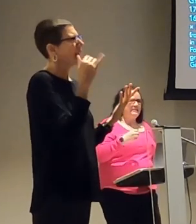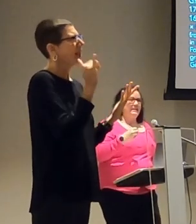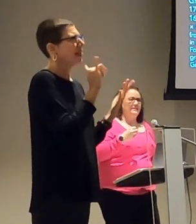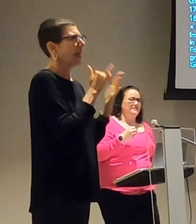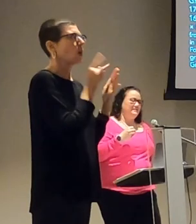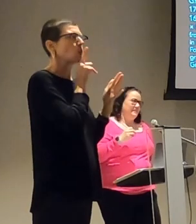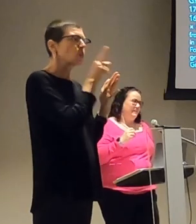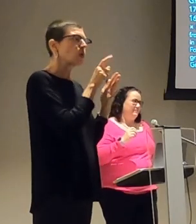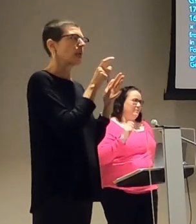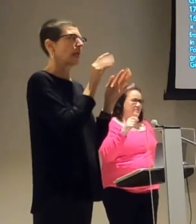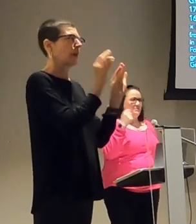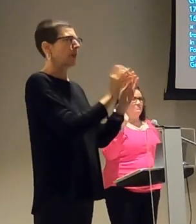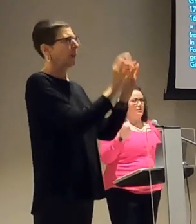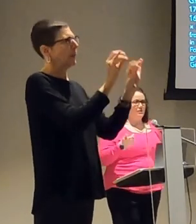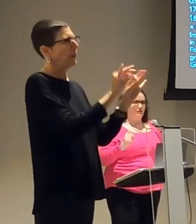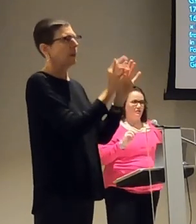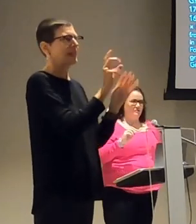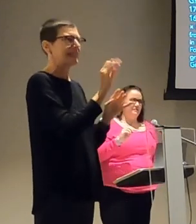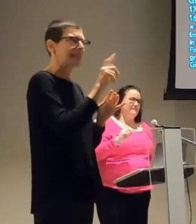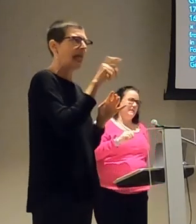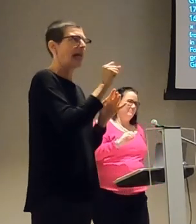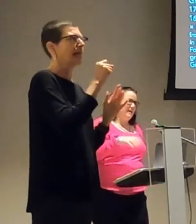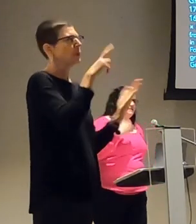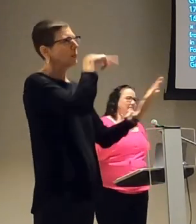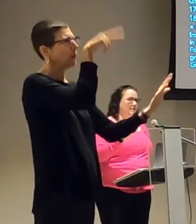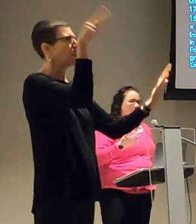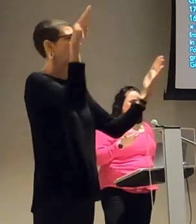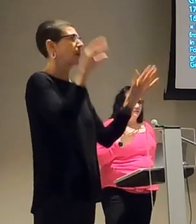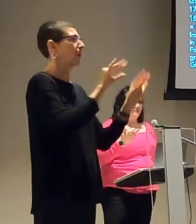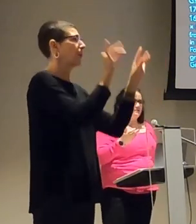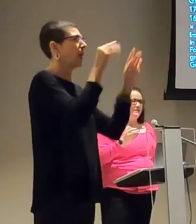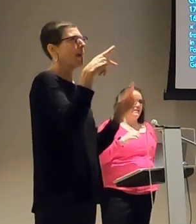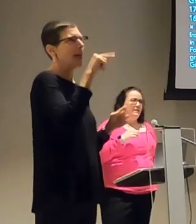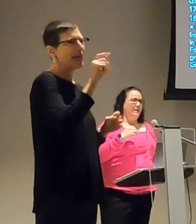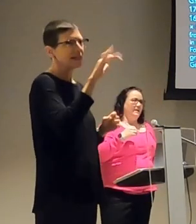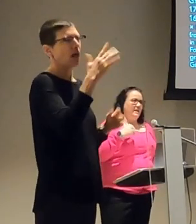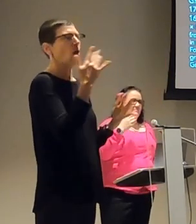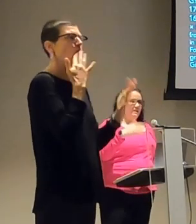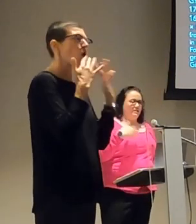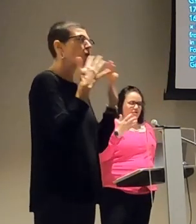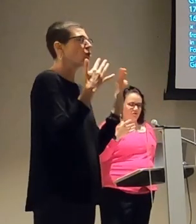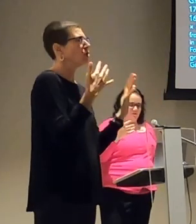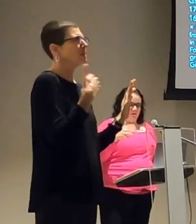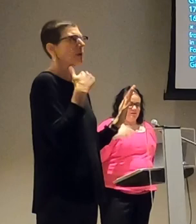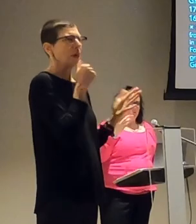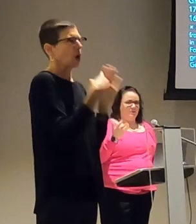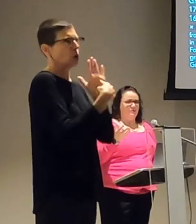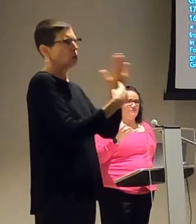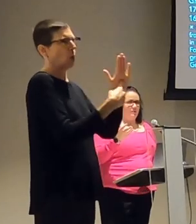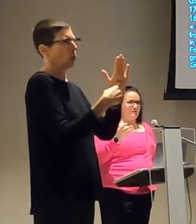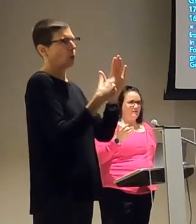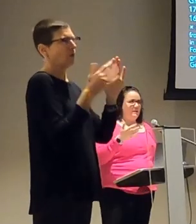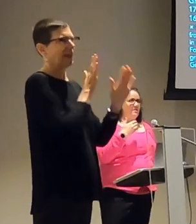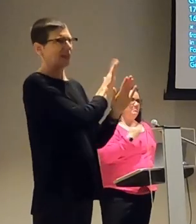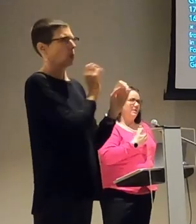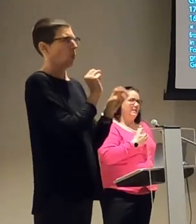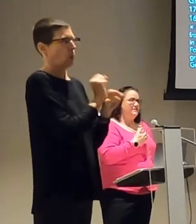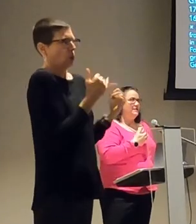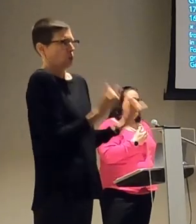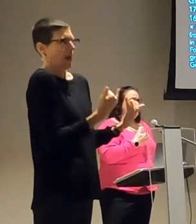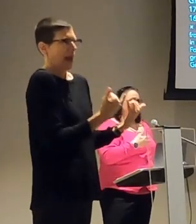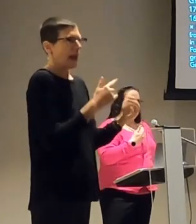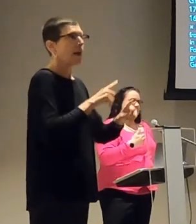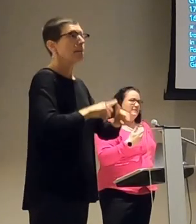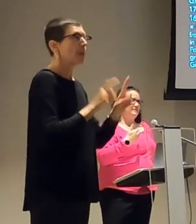frilly details and wispy brush strokes and pastel colors. And I'm not going to show you any of Tupelo's work today,